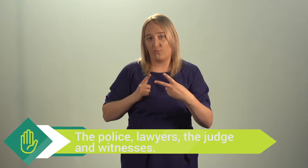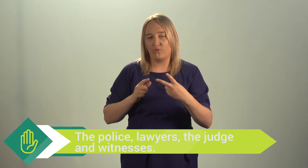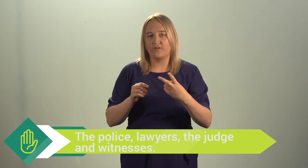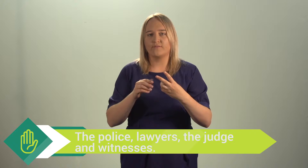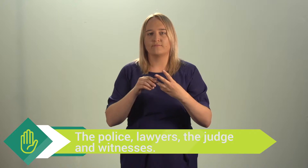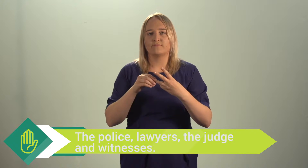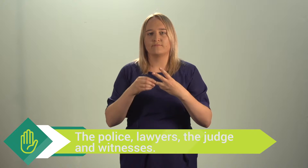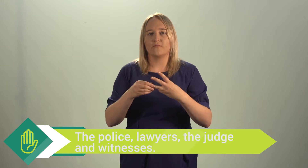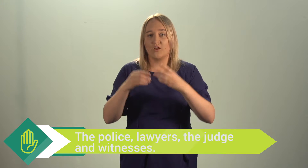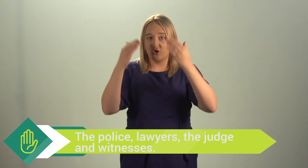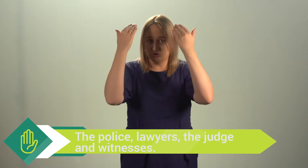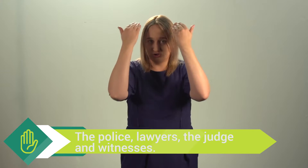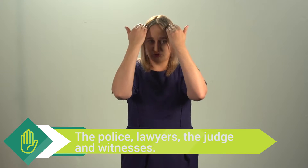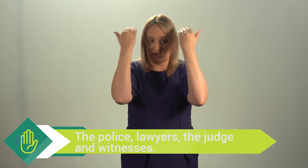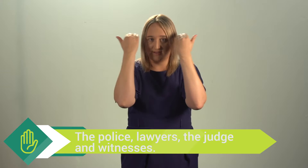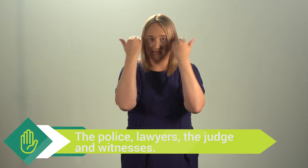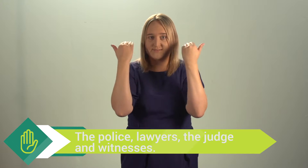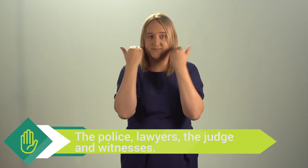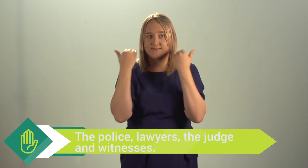lawyers, a judge,